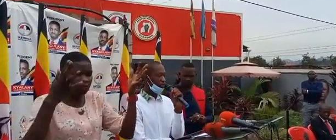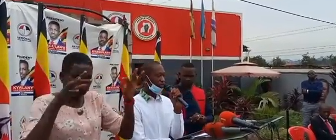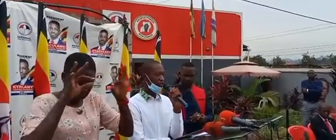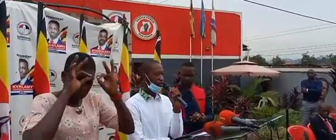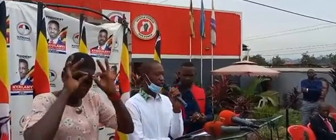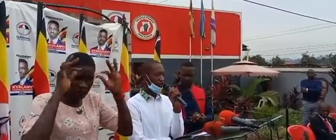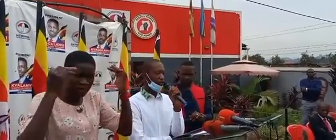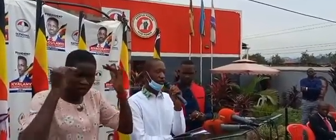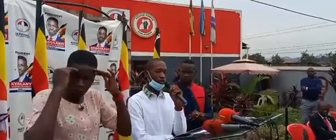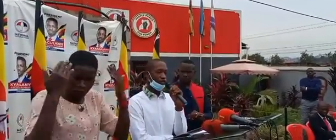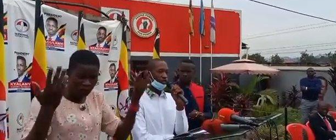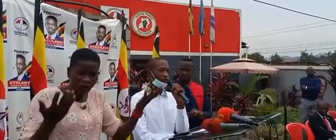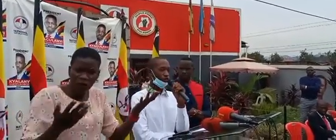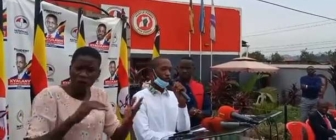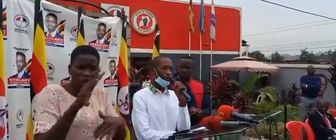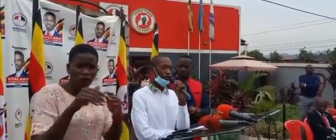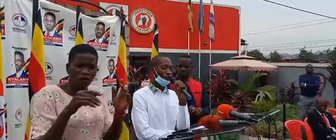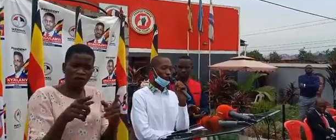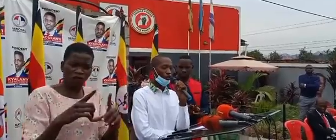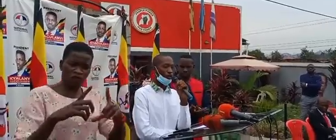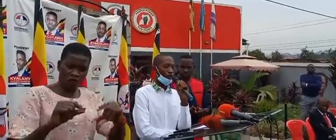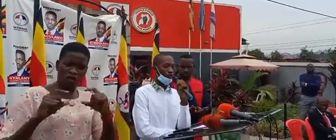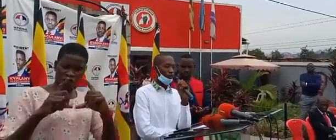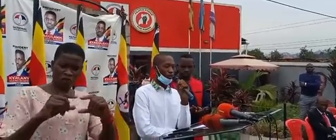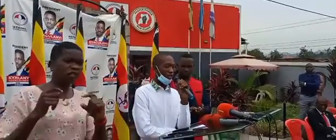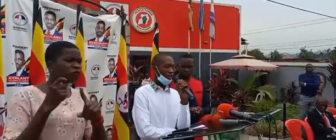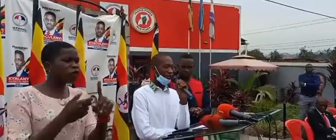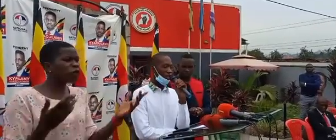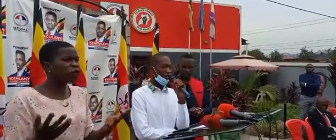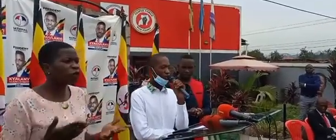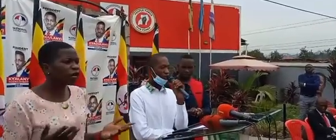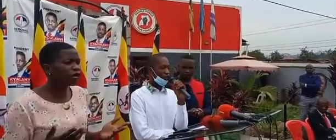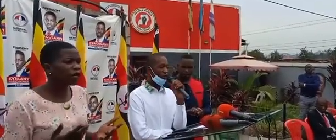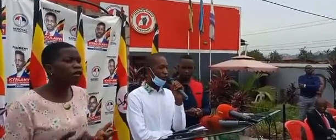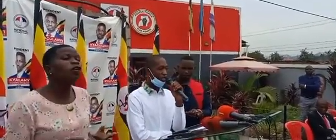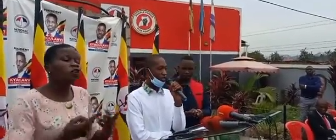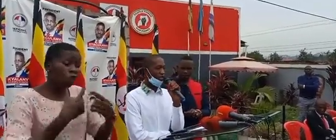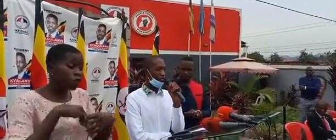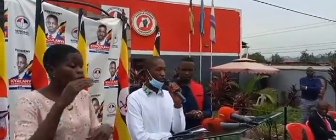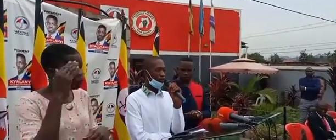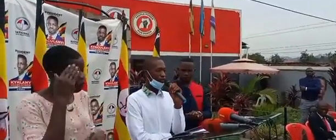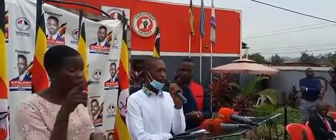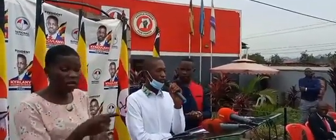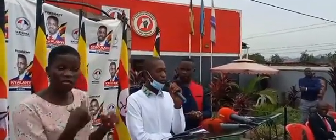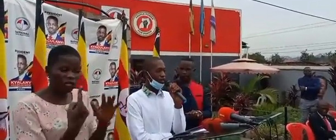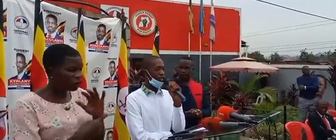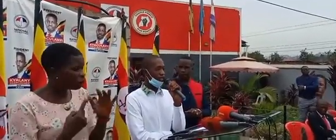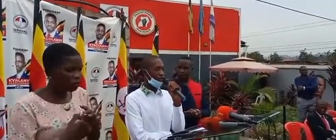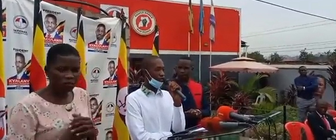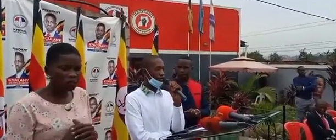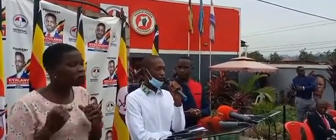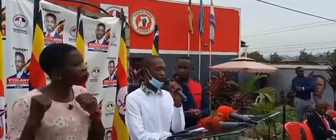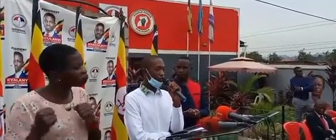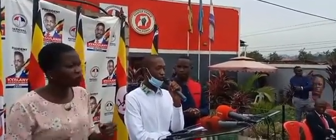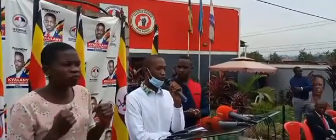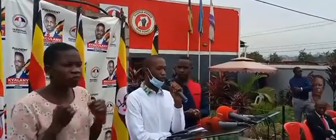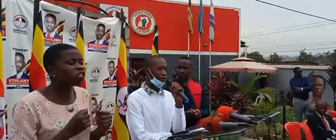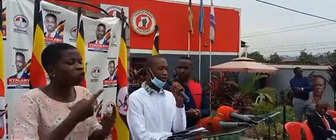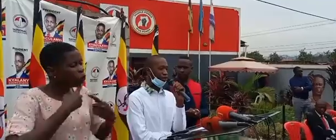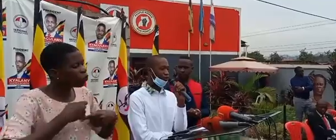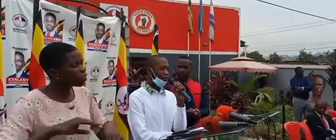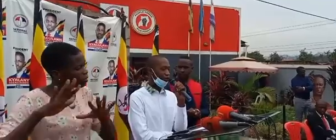byesimanyiko mayitire oba byesimanyiko nitwena amagulu embeera gye batuyisamu naye nga embeera ali